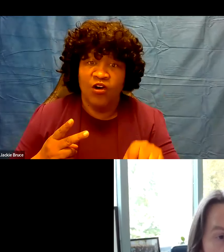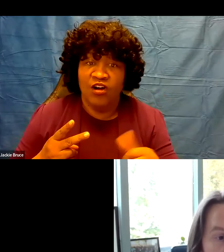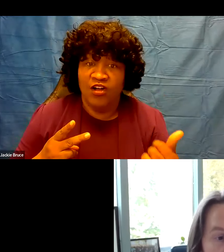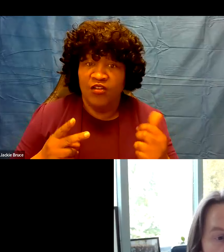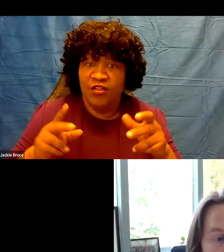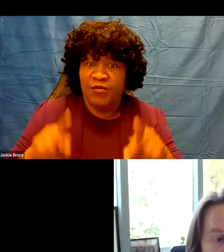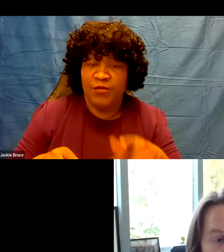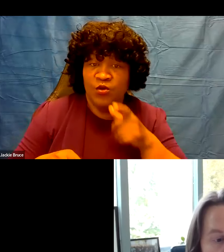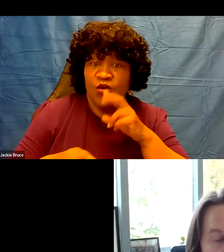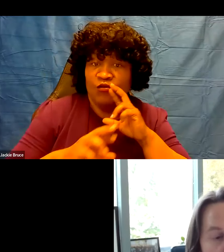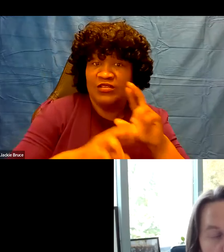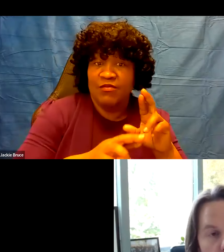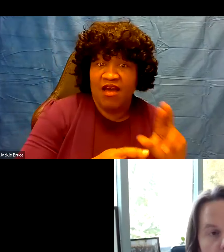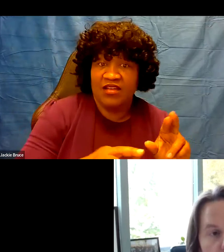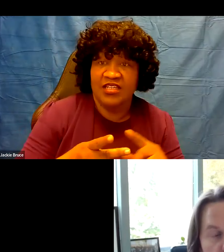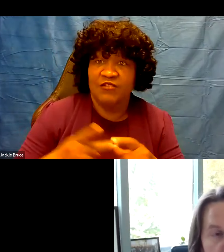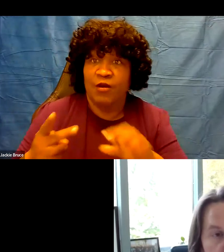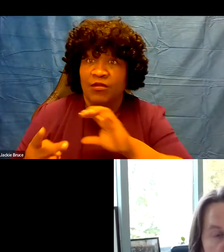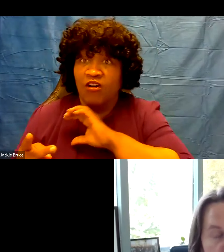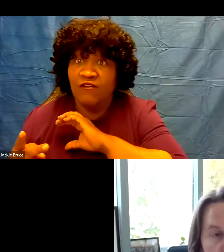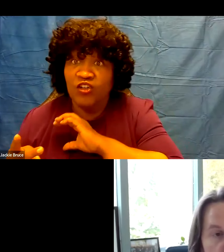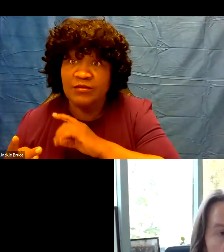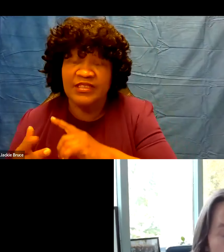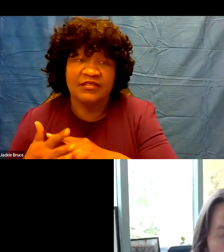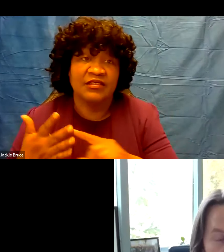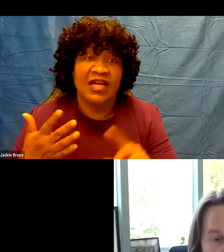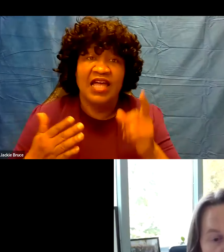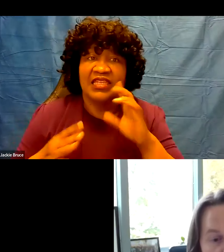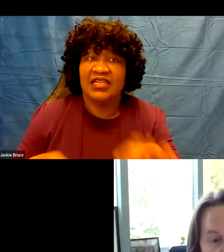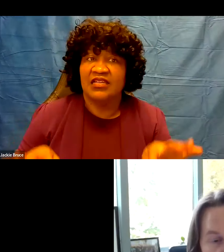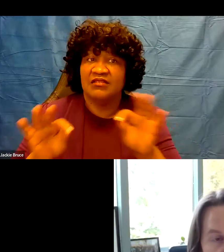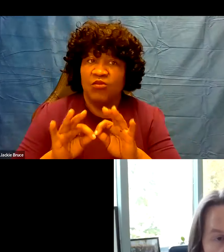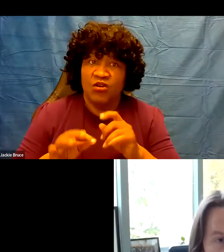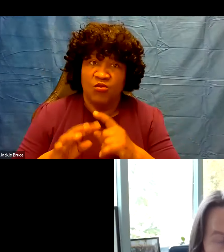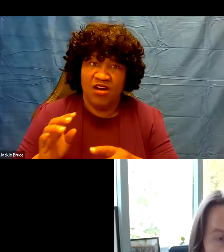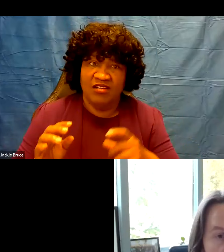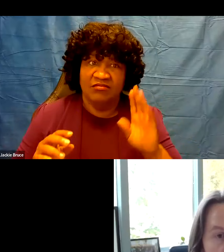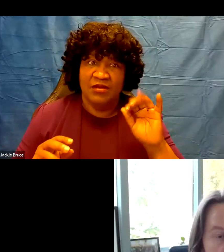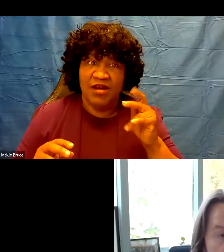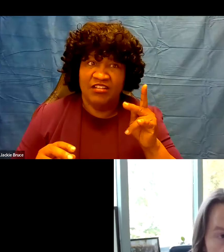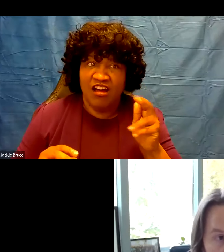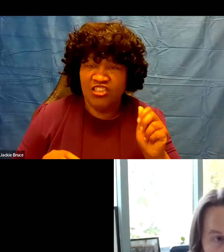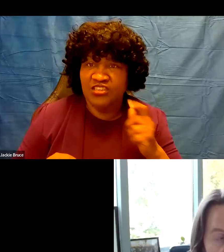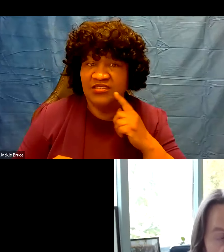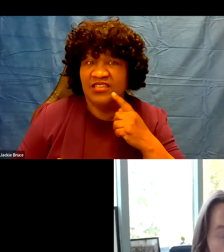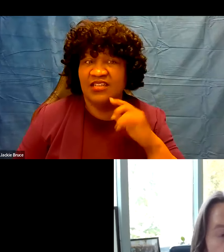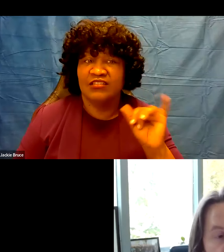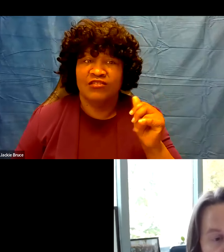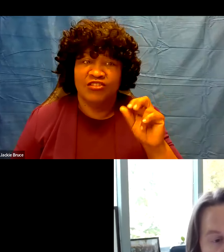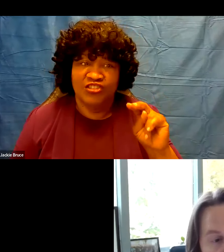responding. I think it's important to emphasize, and Bipasha mentioned this, Jan touched on this, and